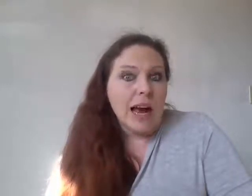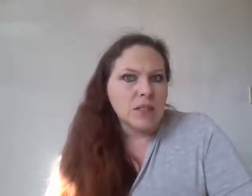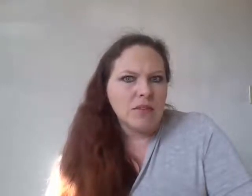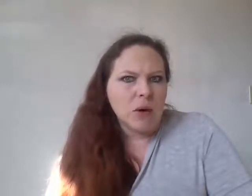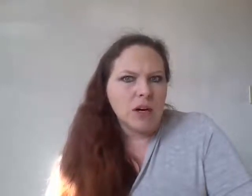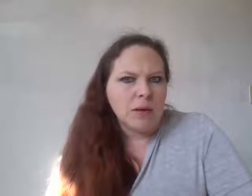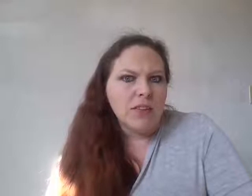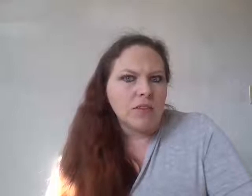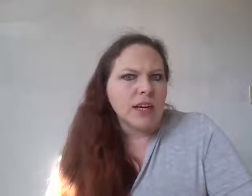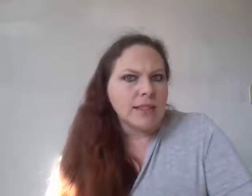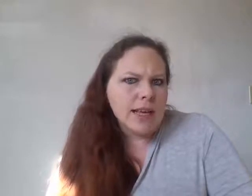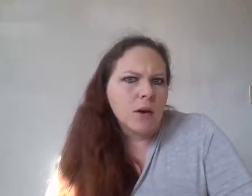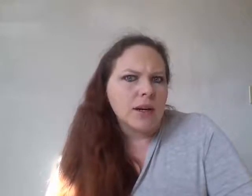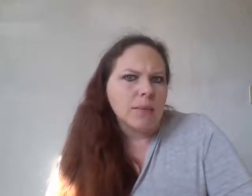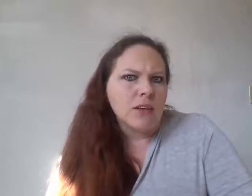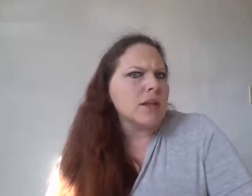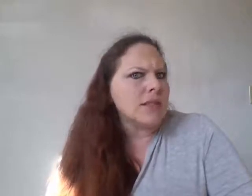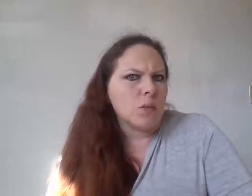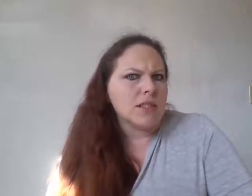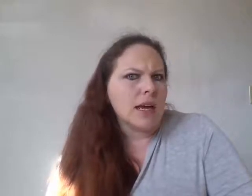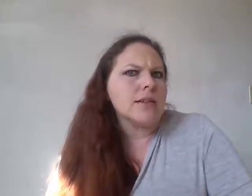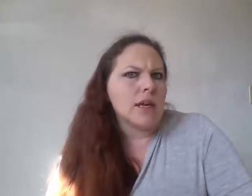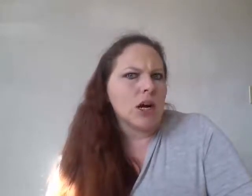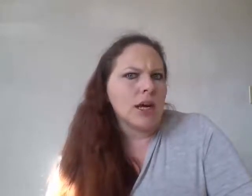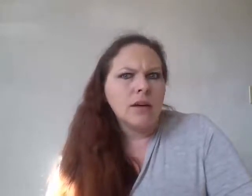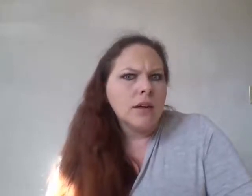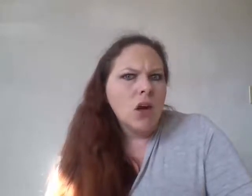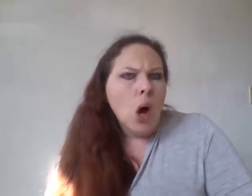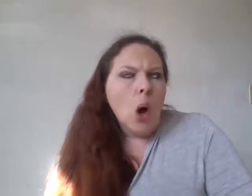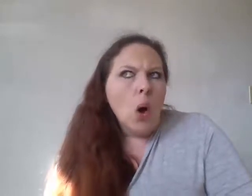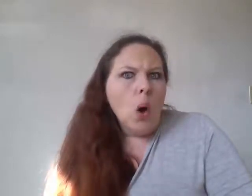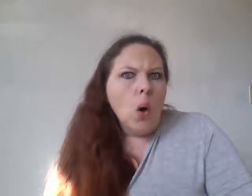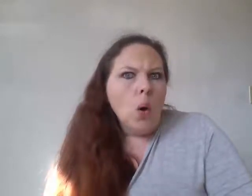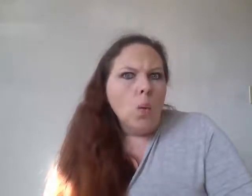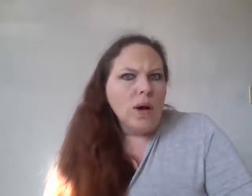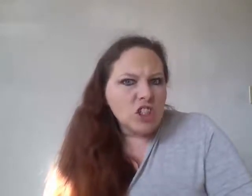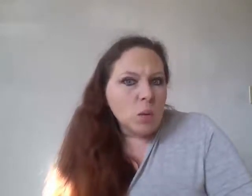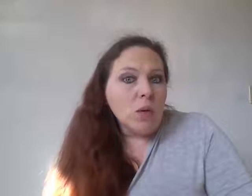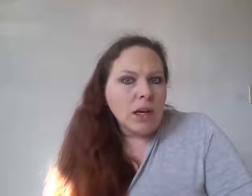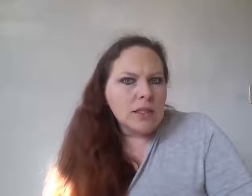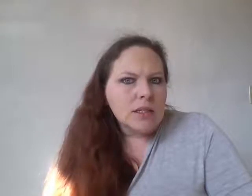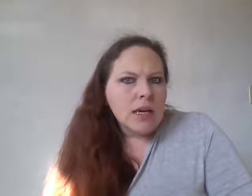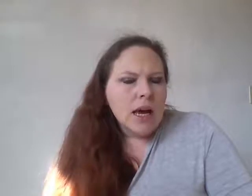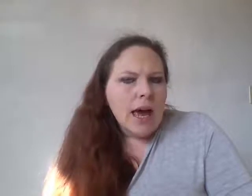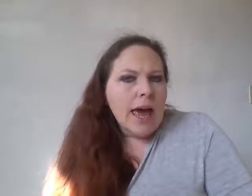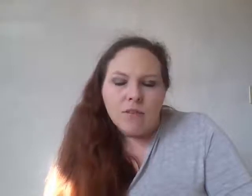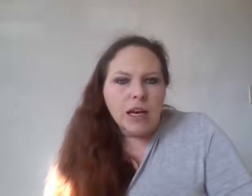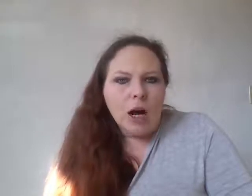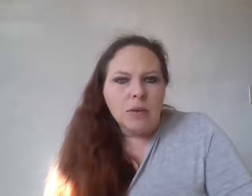asked me if I wanted to be in there. In fact, I said I wanted to be in there and they said it wasn't necessary, which is erroneous. Every cop